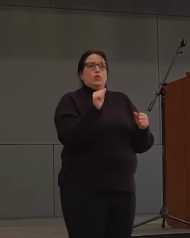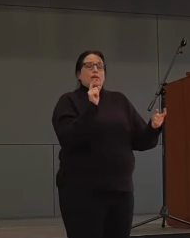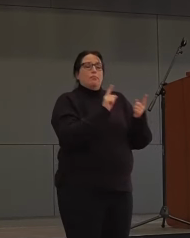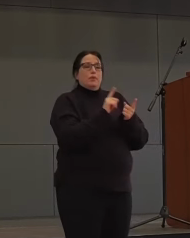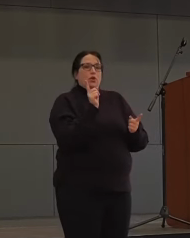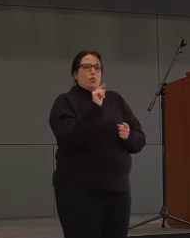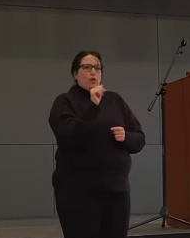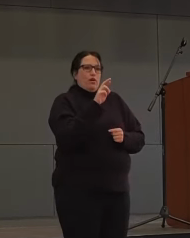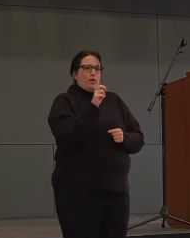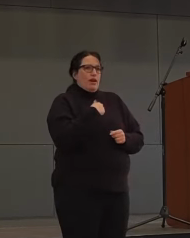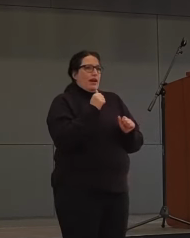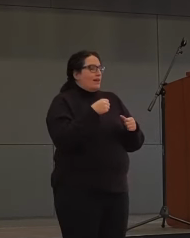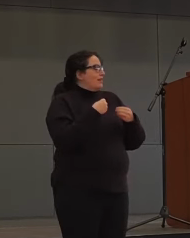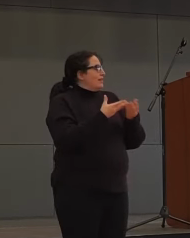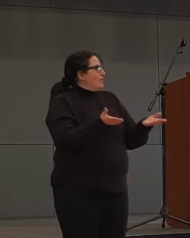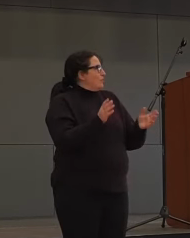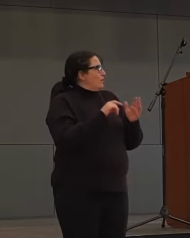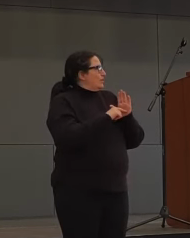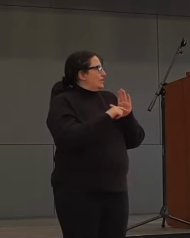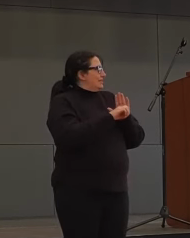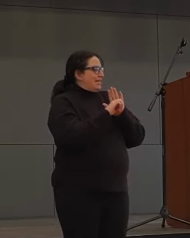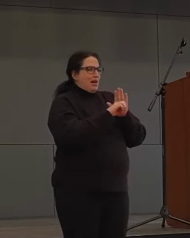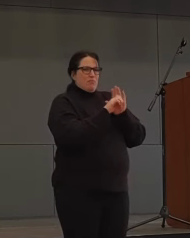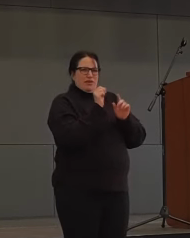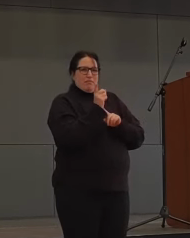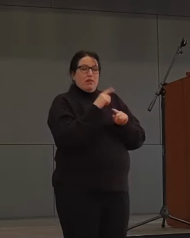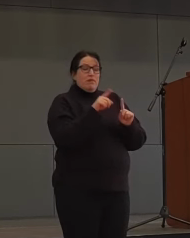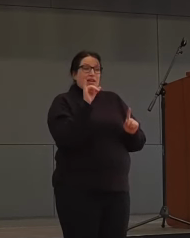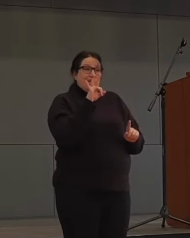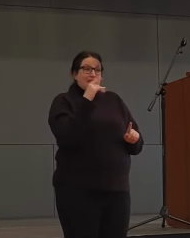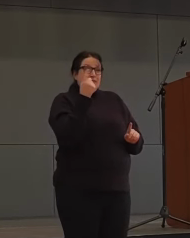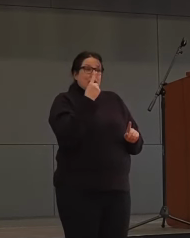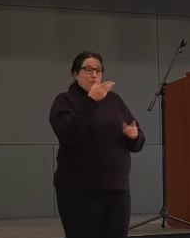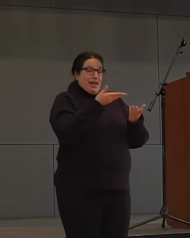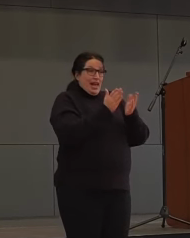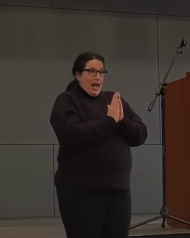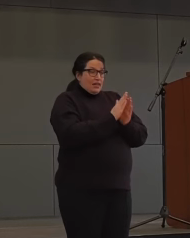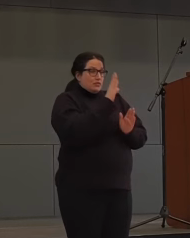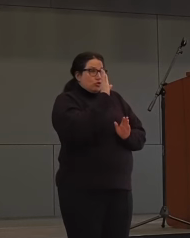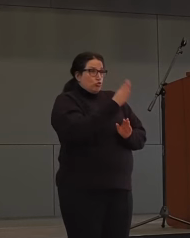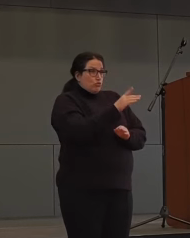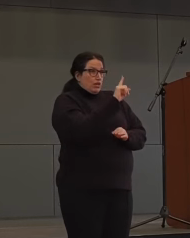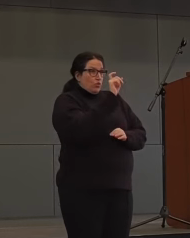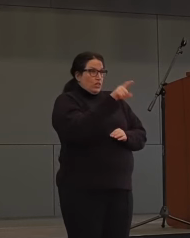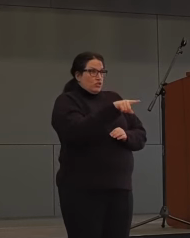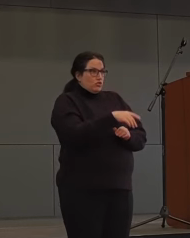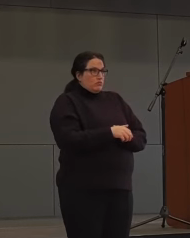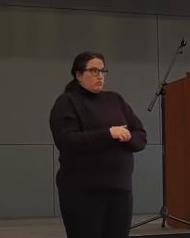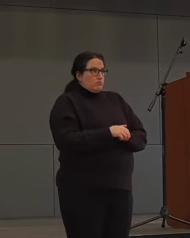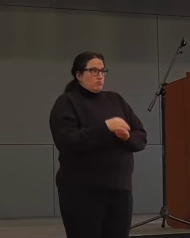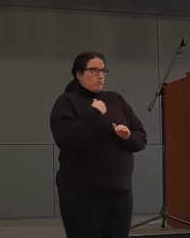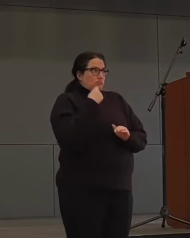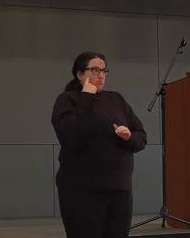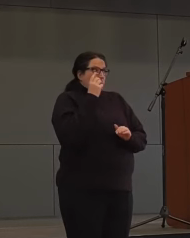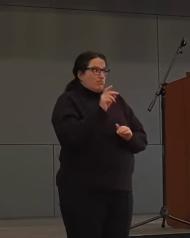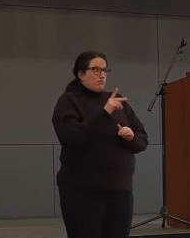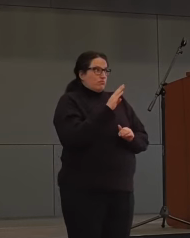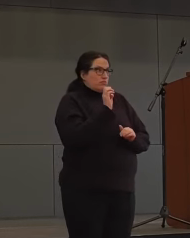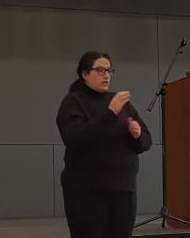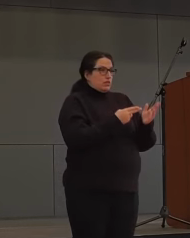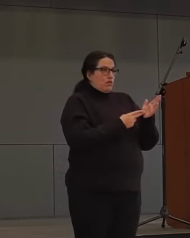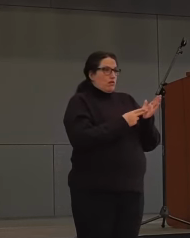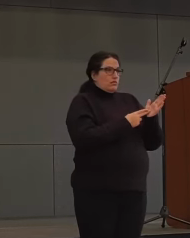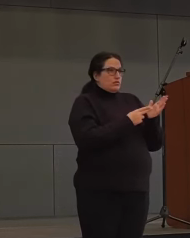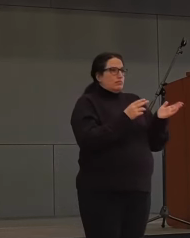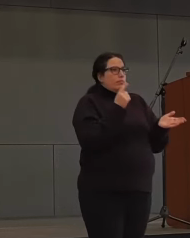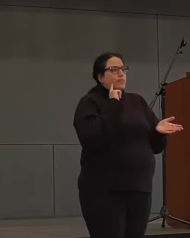you an example in just a minute. But if somebody asks a direct question, I think it's okay to be honest.